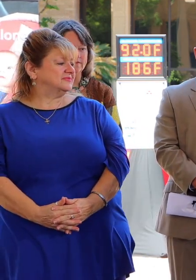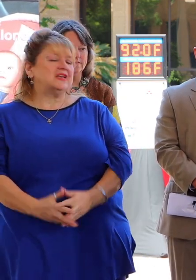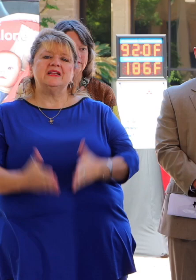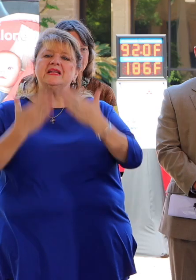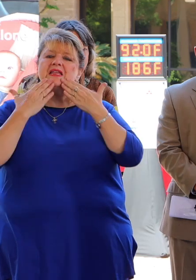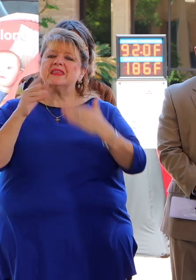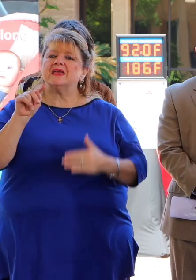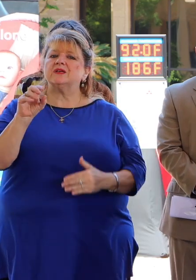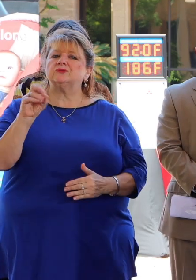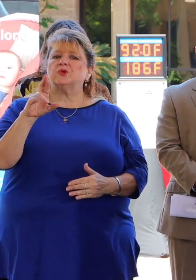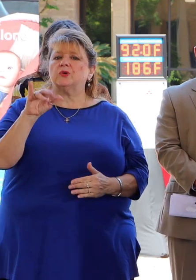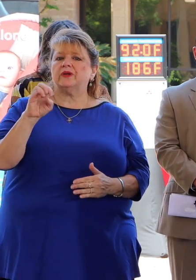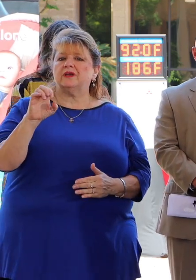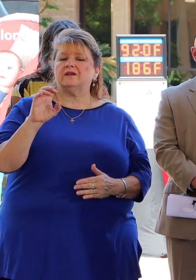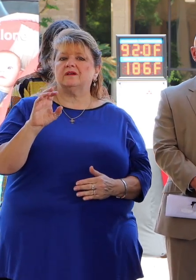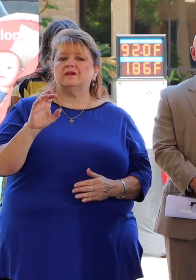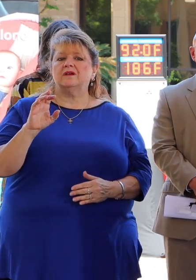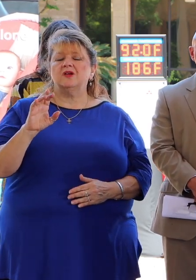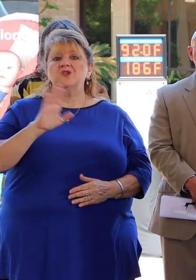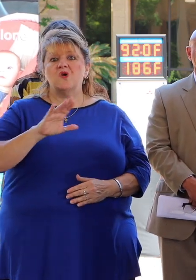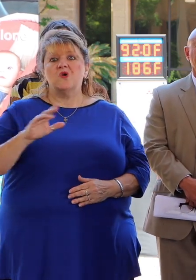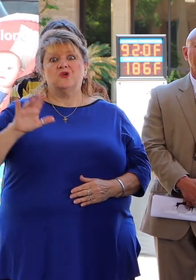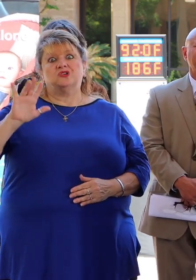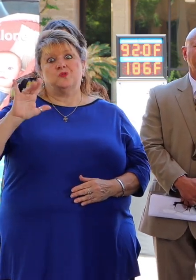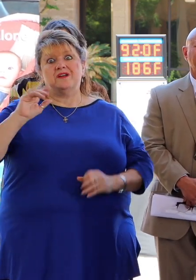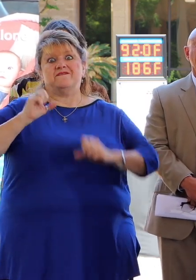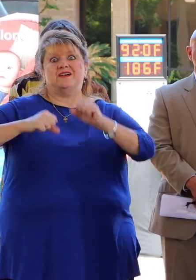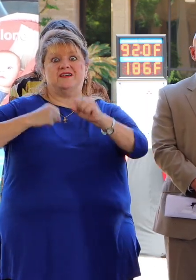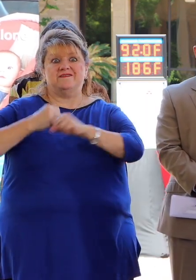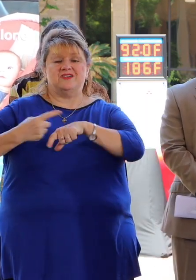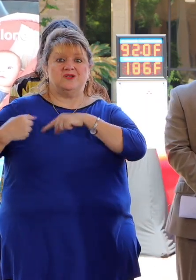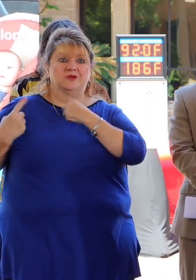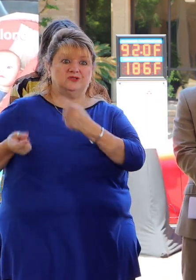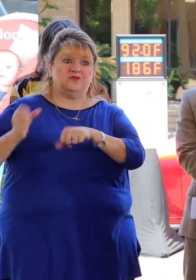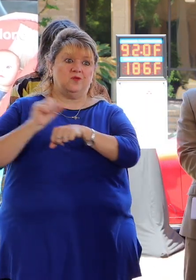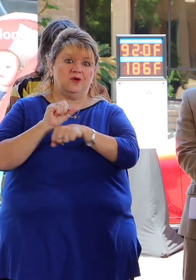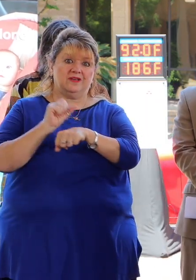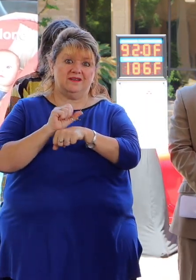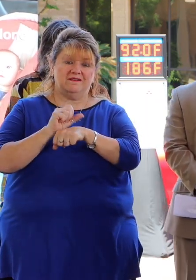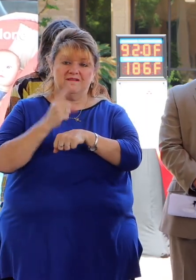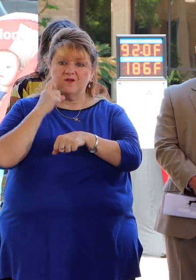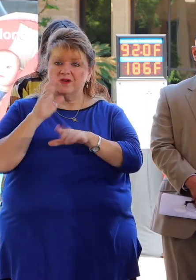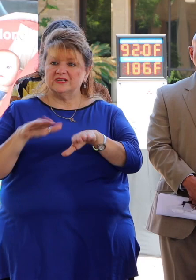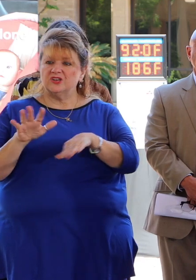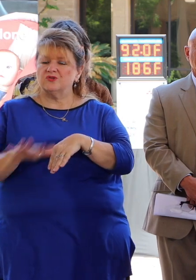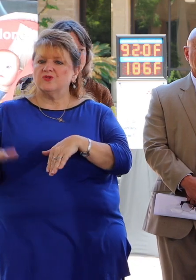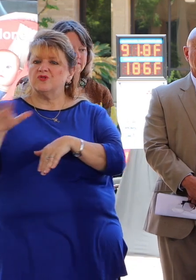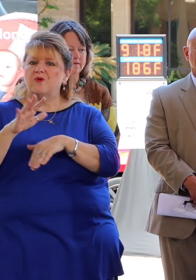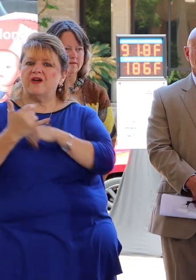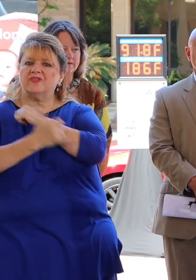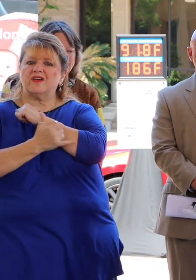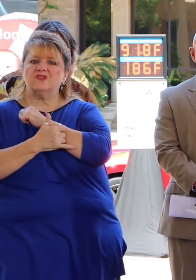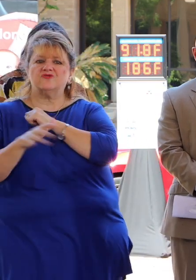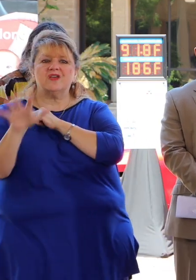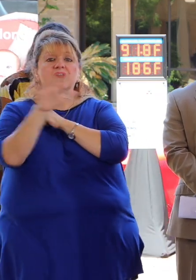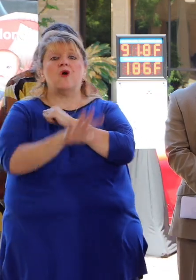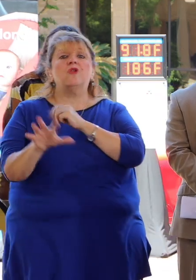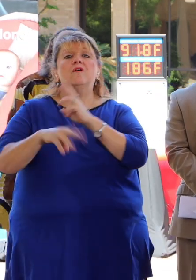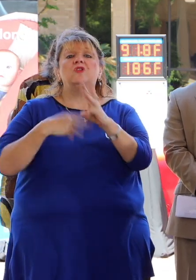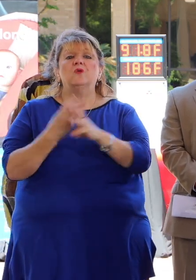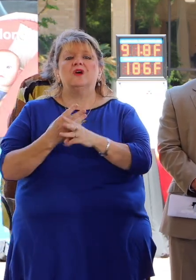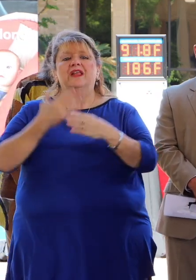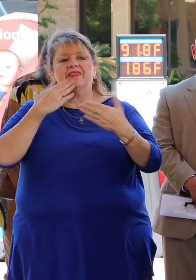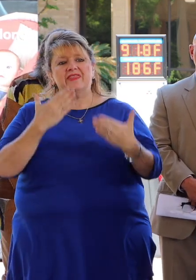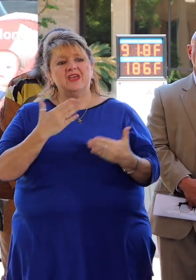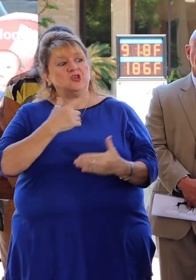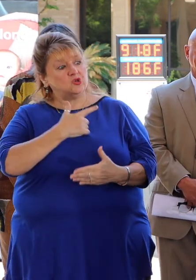Thank you, Taurine, for your quarter century of work on behalf of children throughout our country and the rest of the world. And